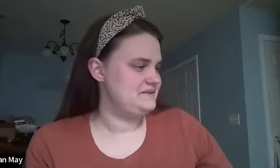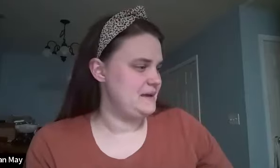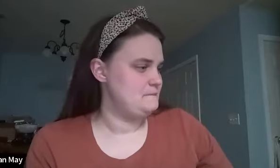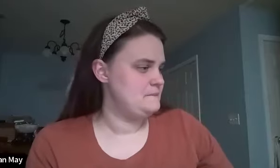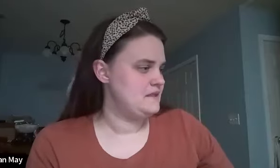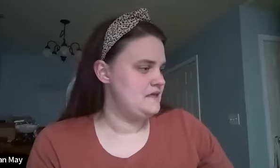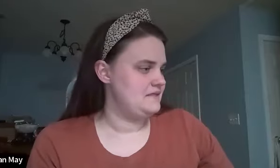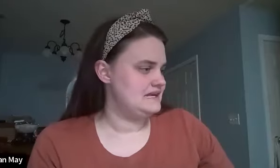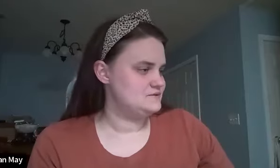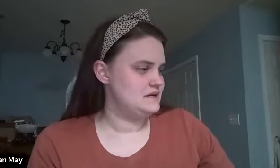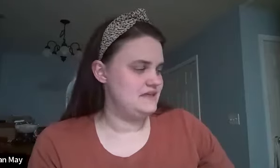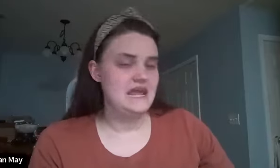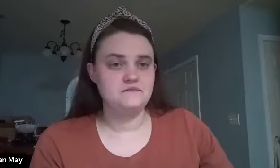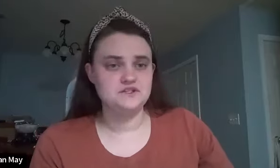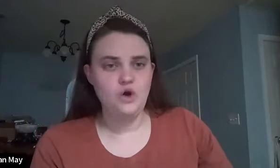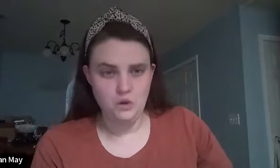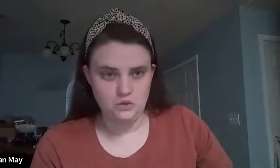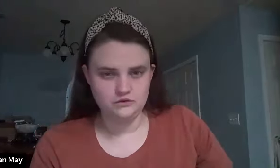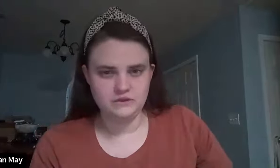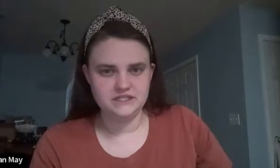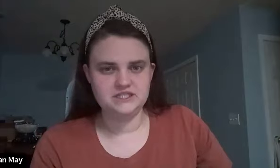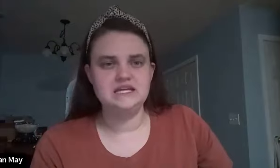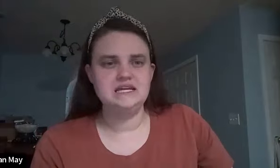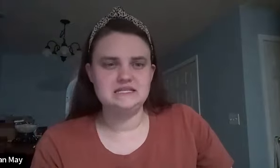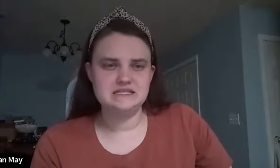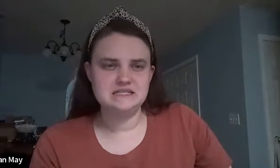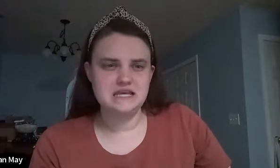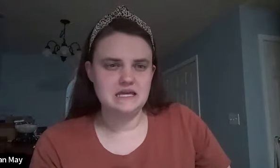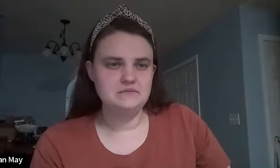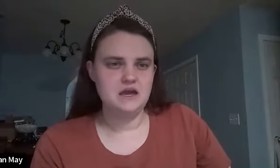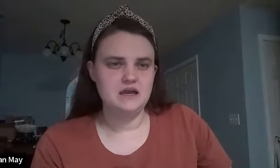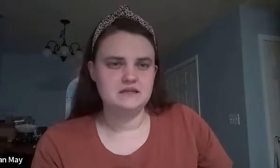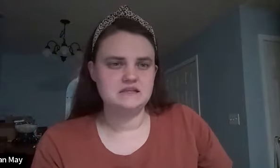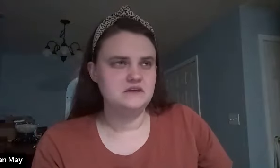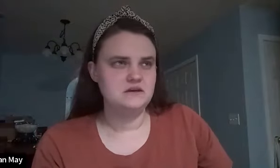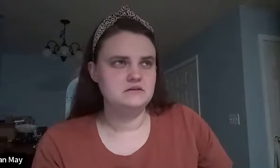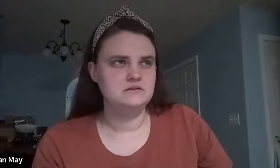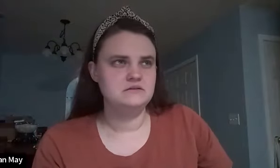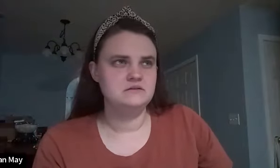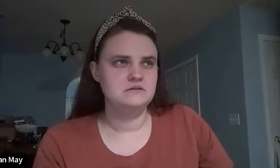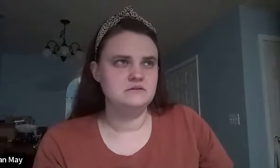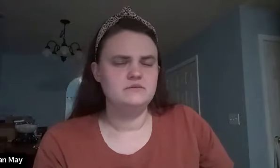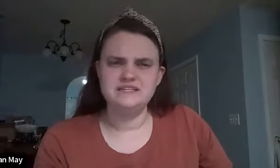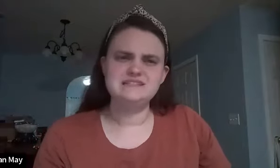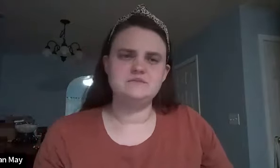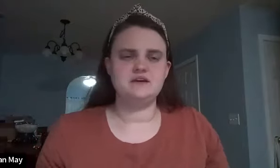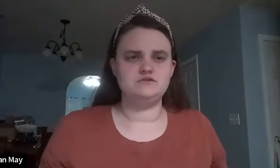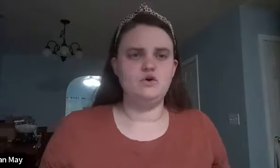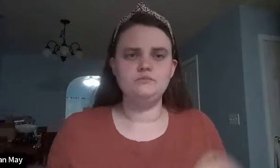Okay. The next one I then have is cold, which is the same as, I think, something else with cold, but